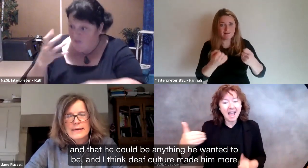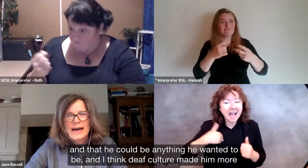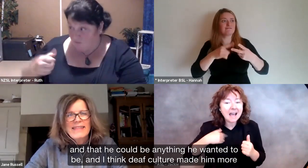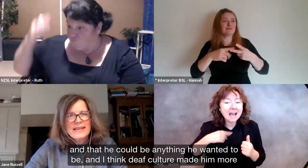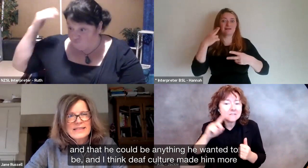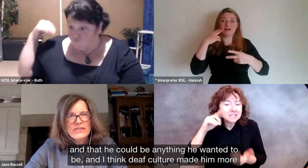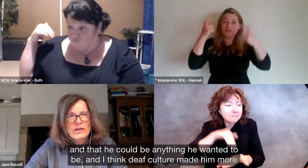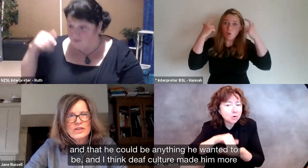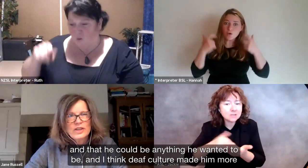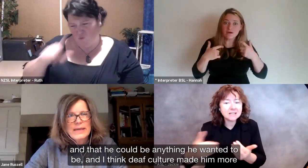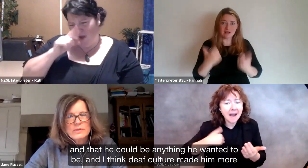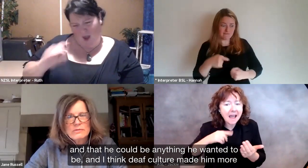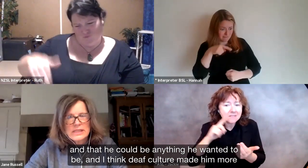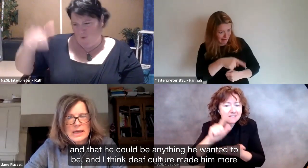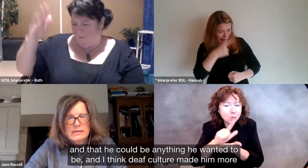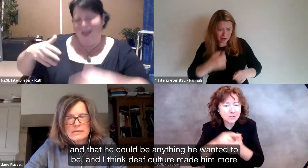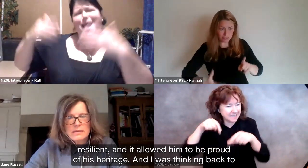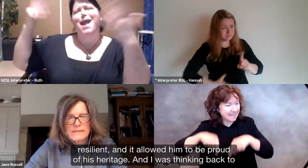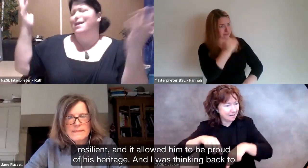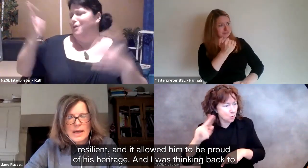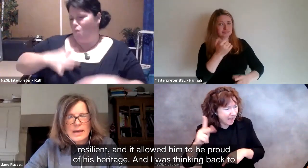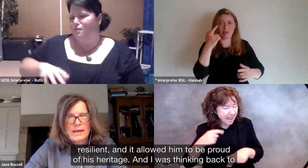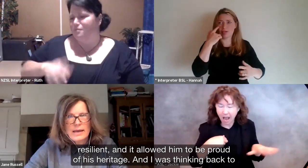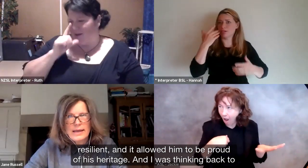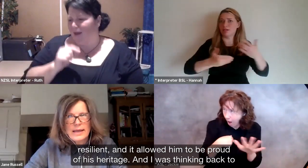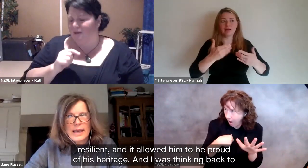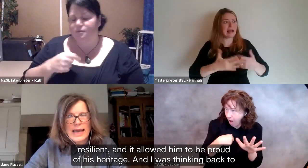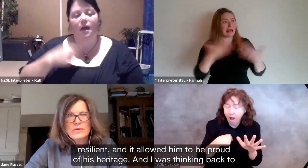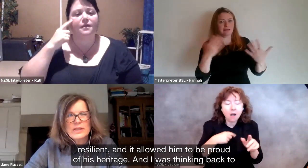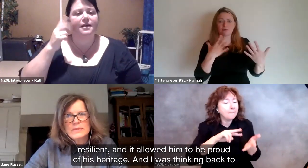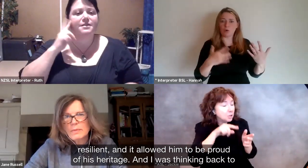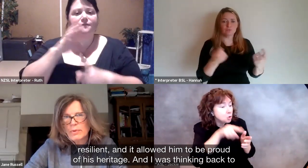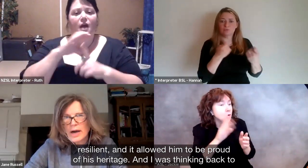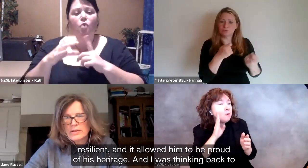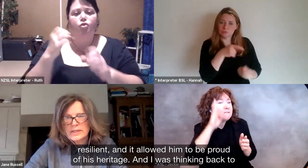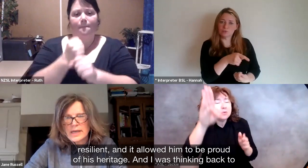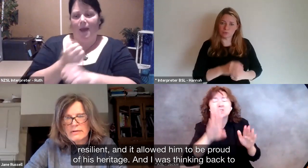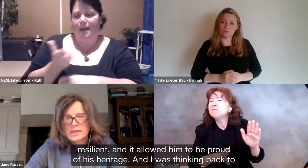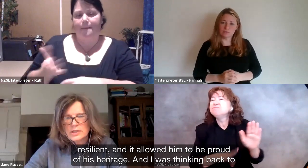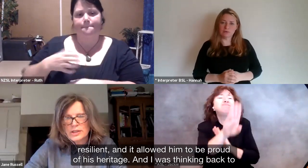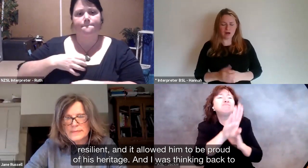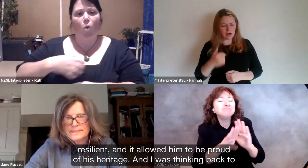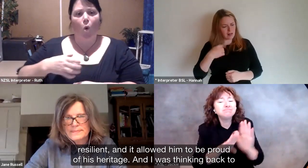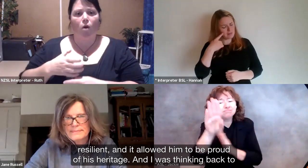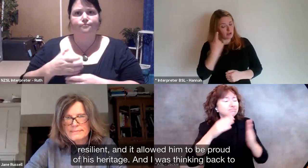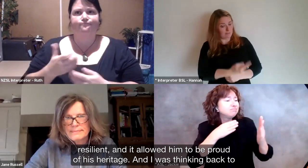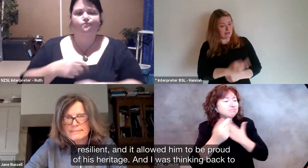and I think deaf culture made him more resilient, and it allowed him to be proud of his heritage.